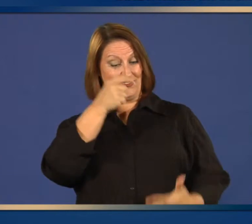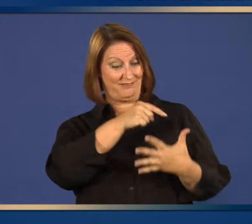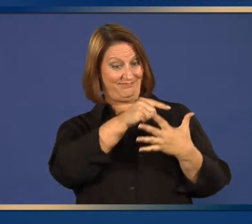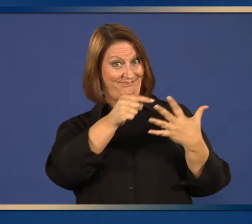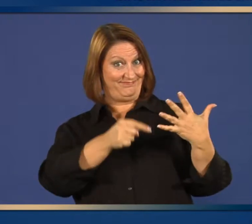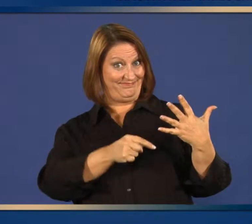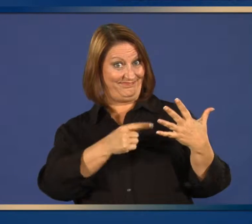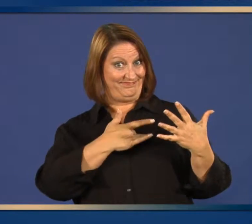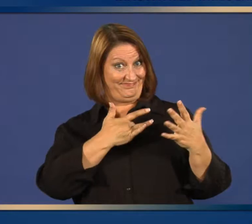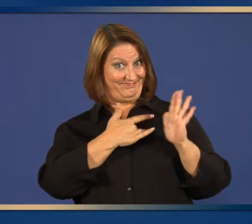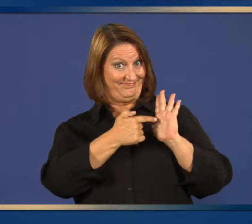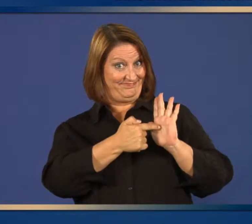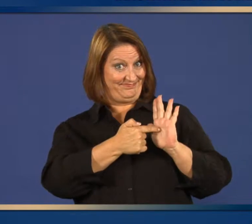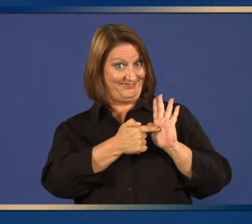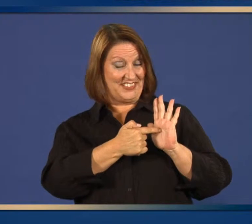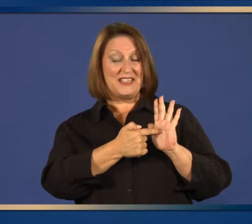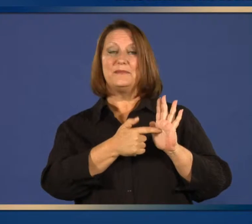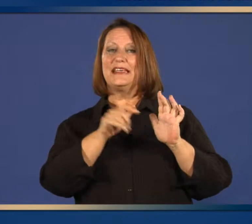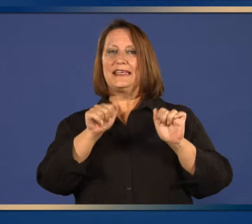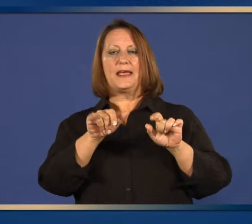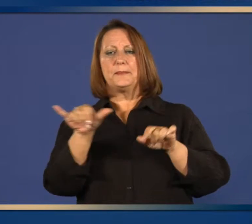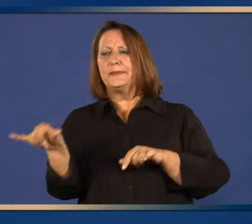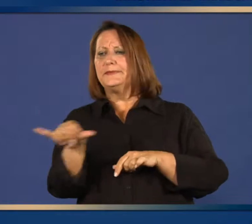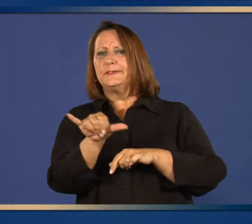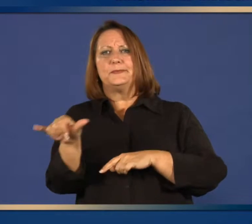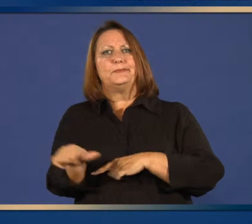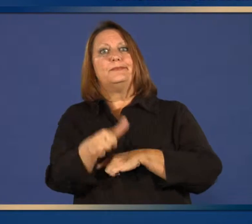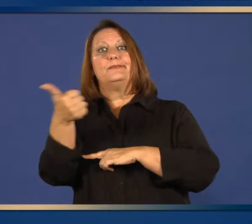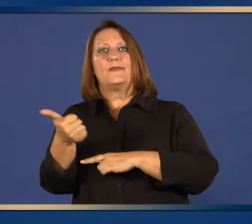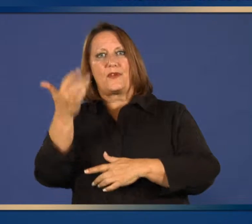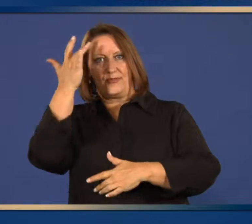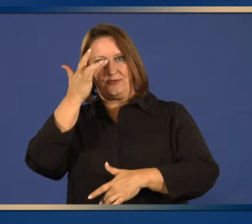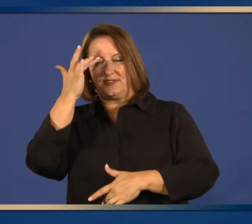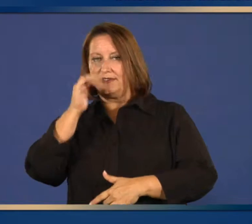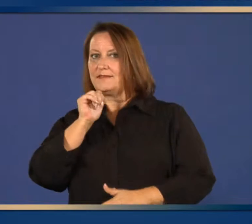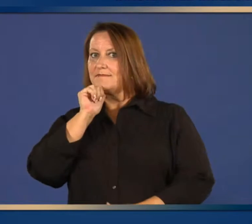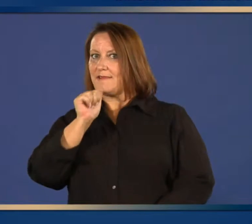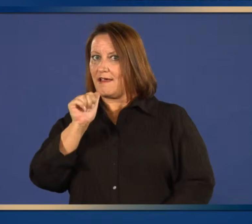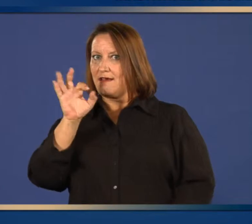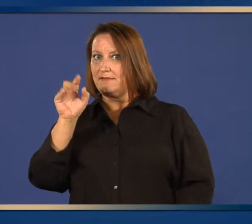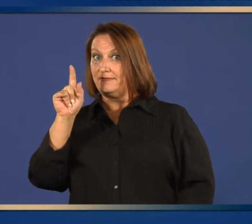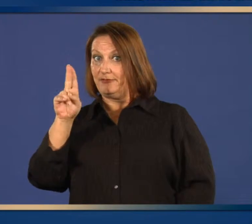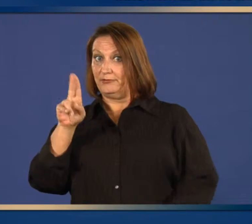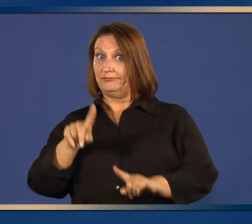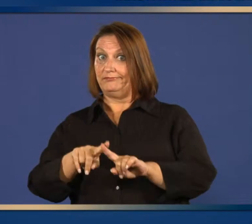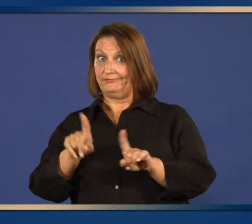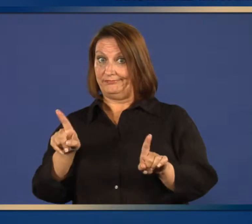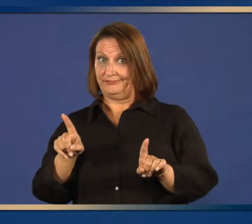Other illnesses can have the same symptoms and are often mistaken for influenza.